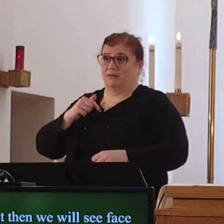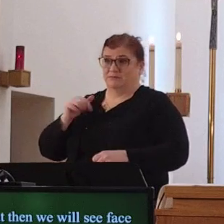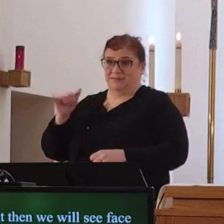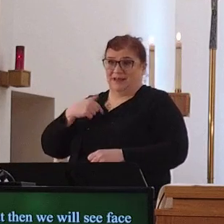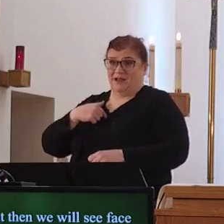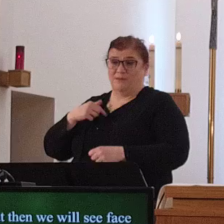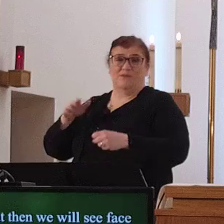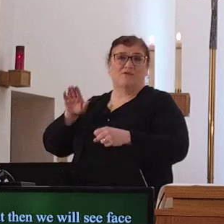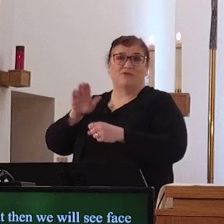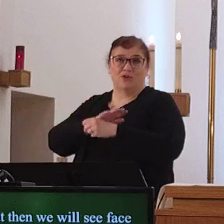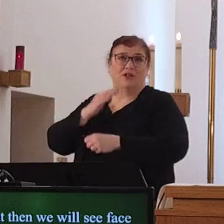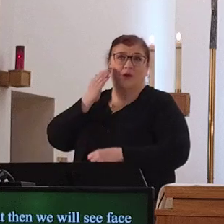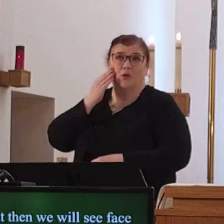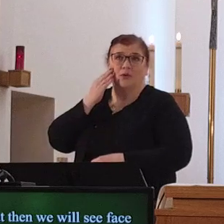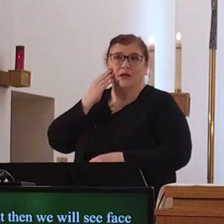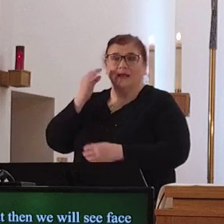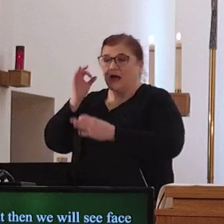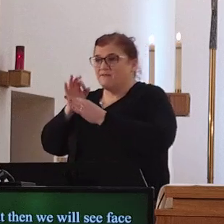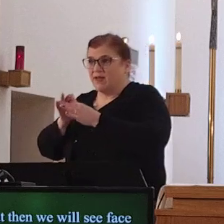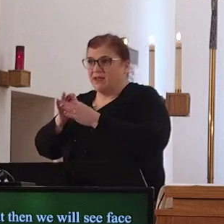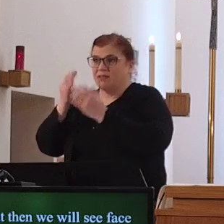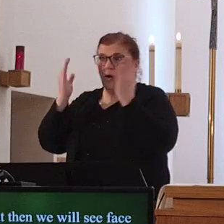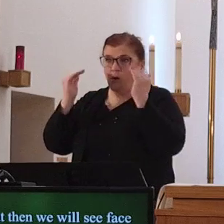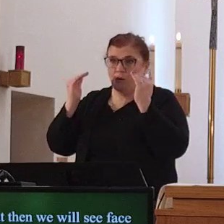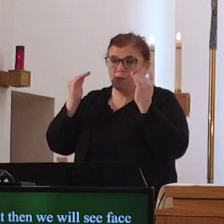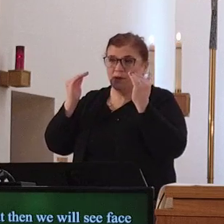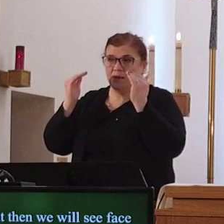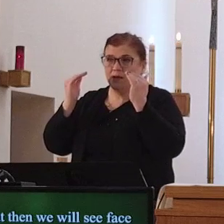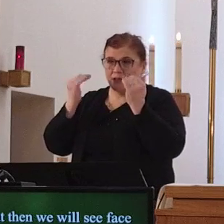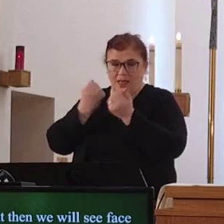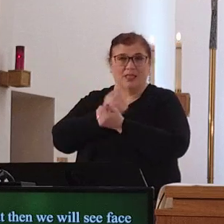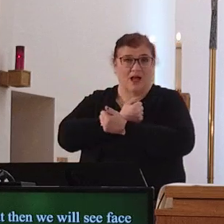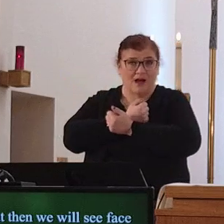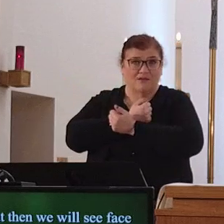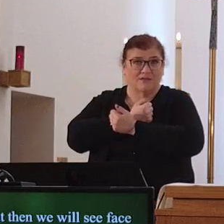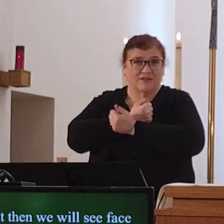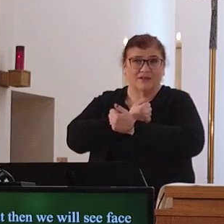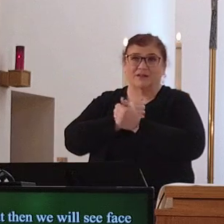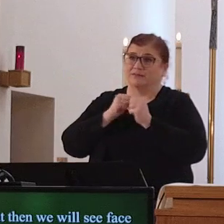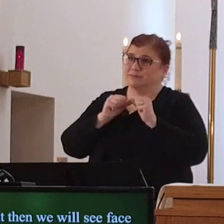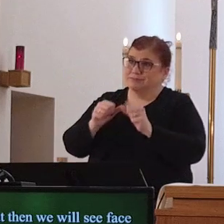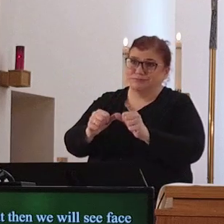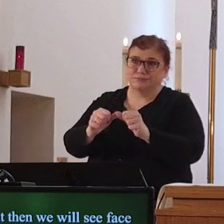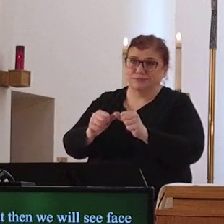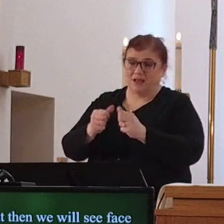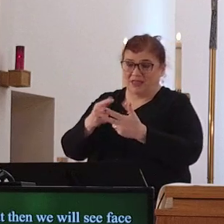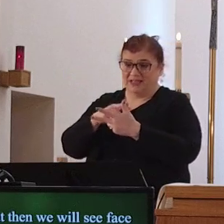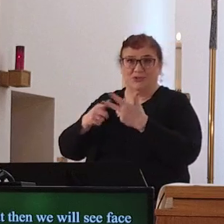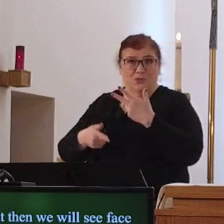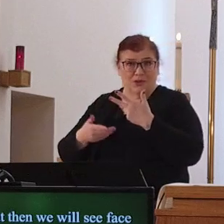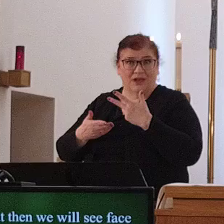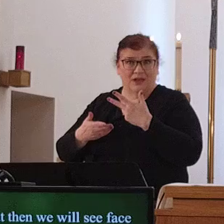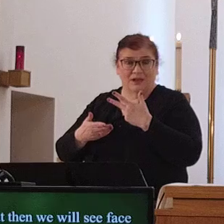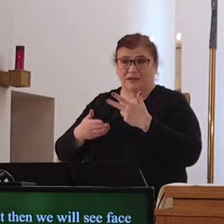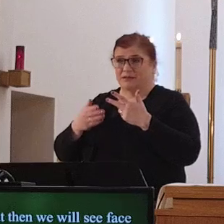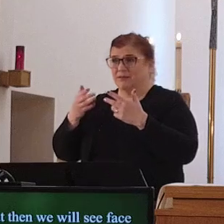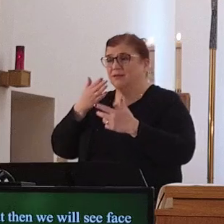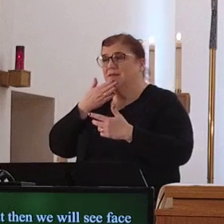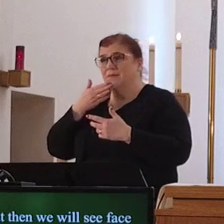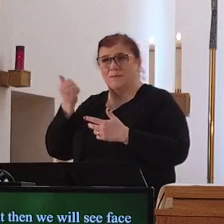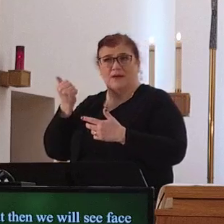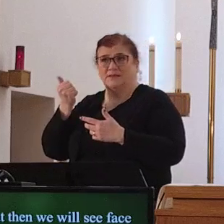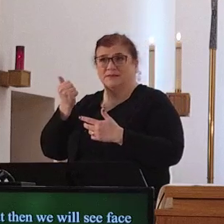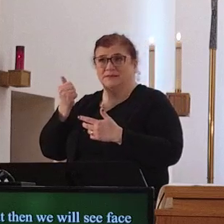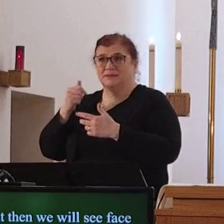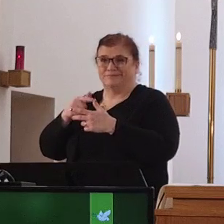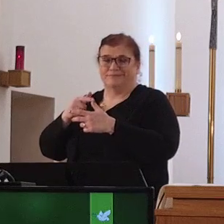known. And now faith, hope, and love abide, these three, and the greatest of these